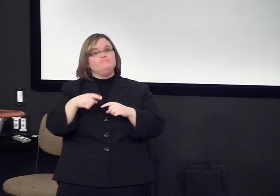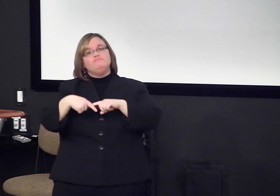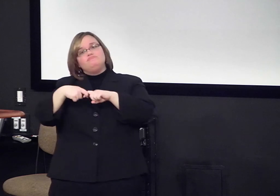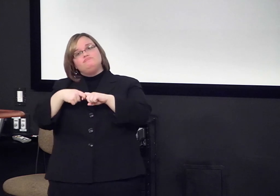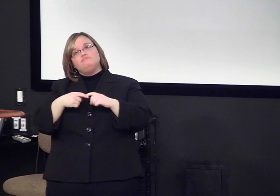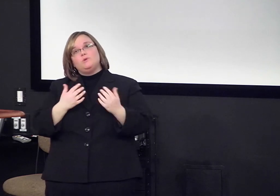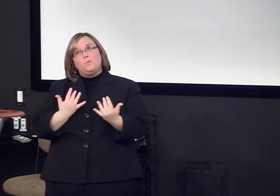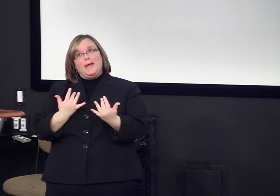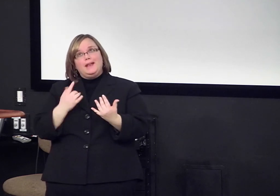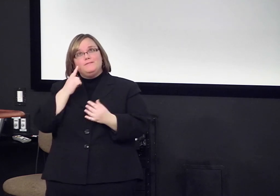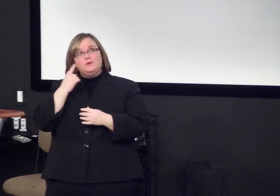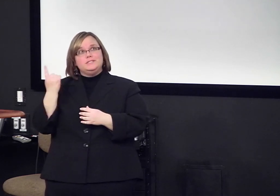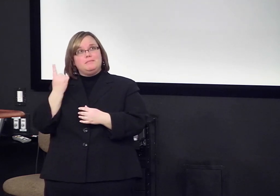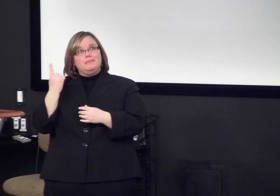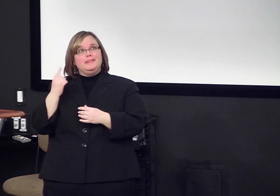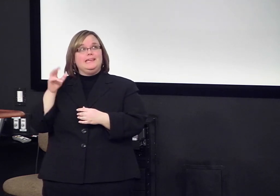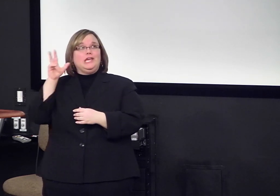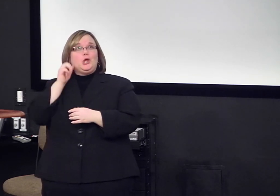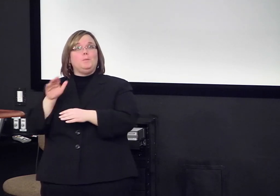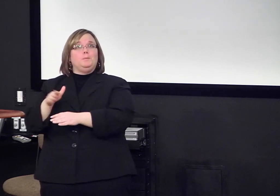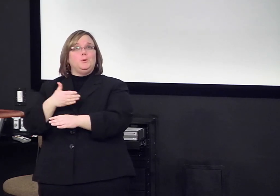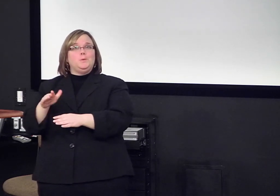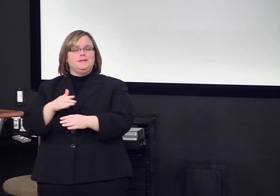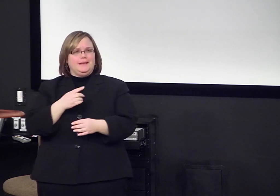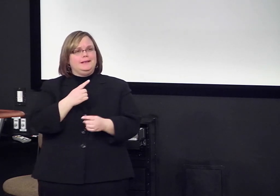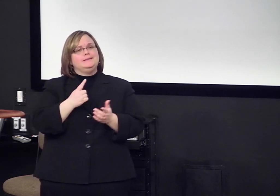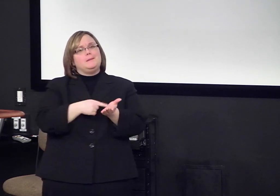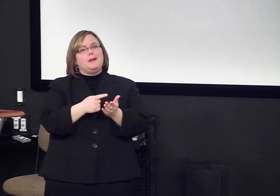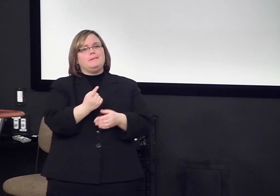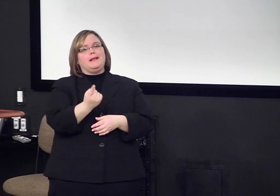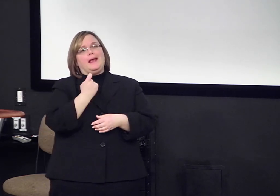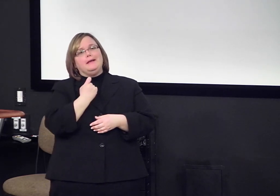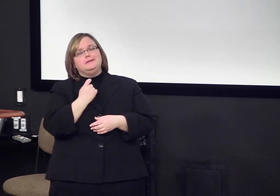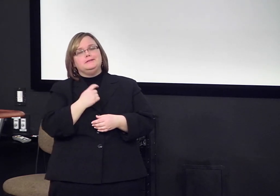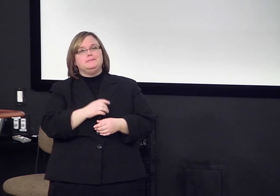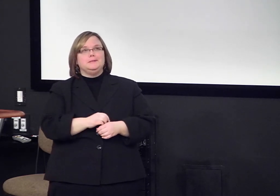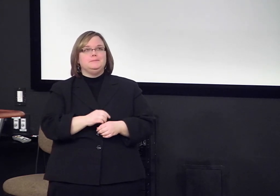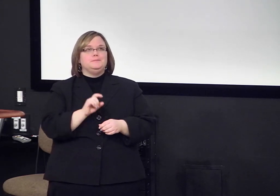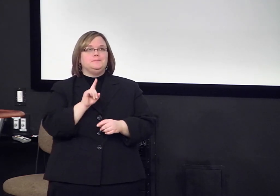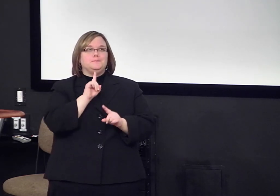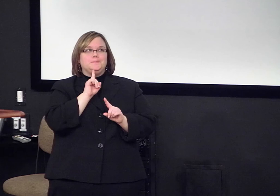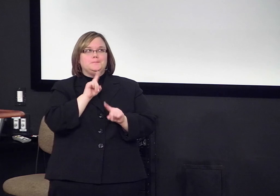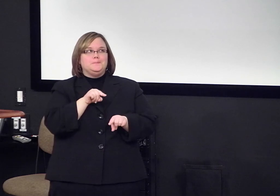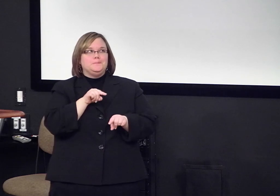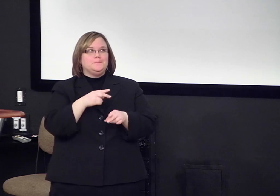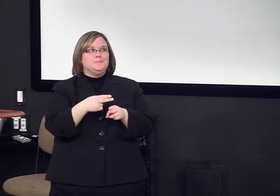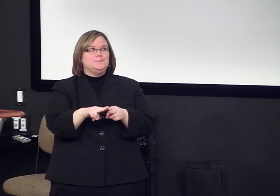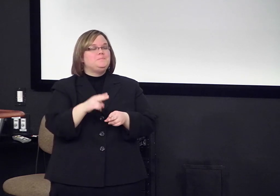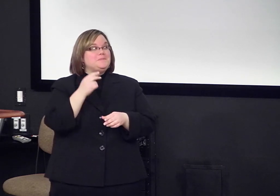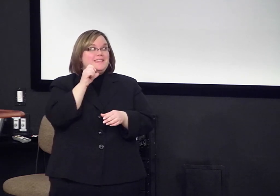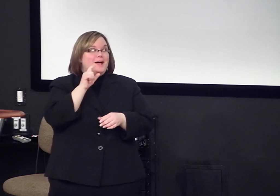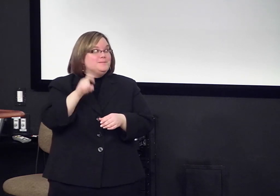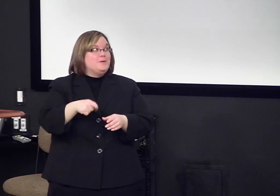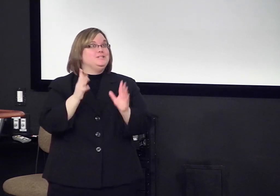And as well, when we're on hold and, you know, we're both sitting there